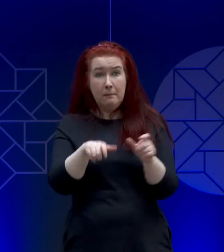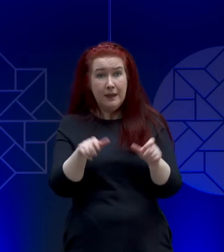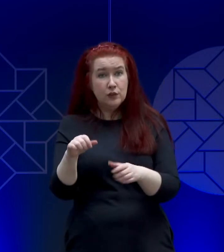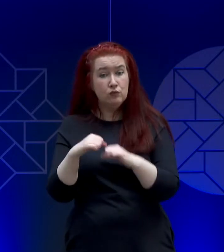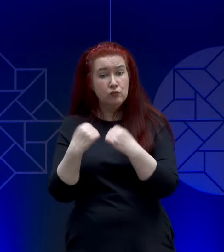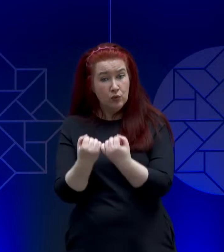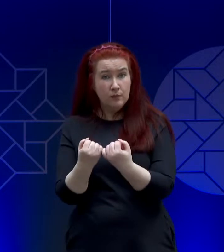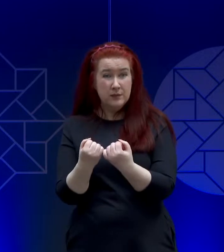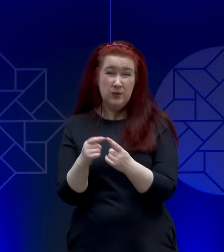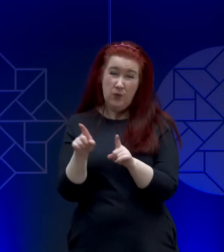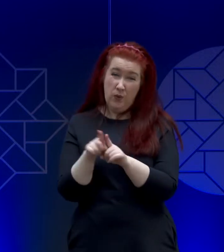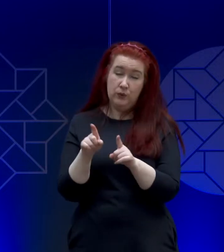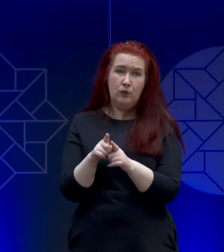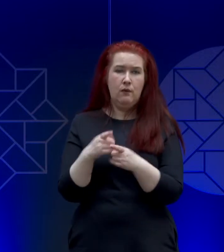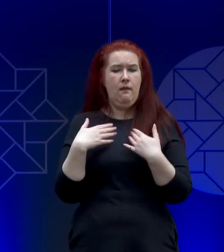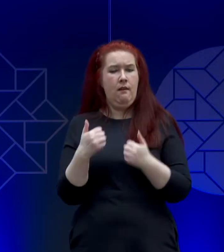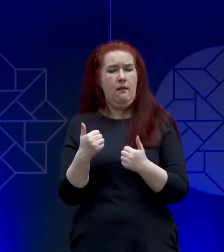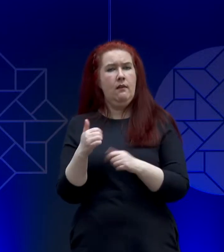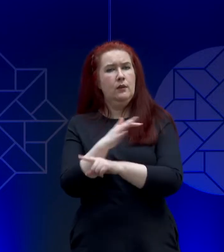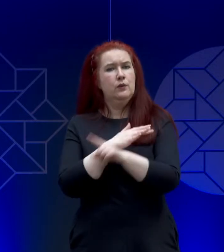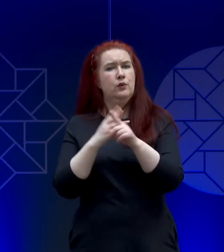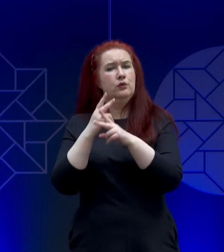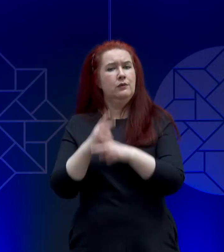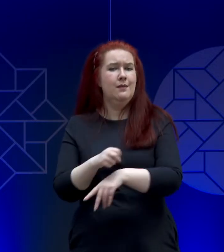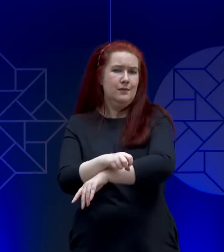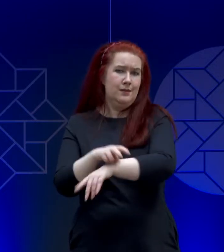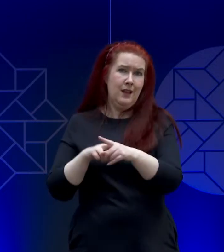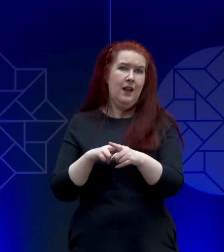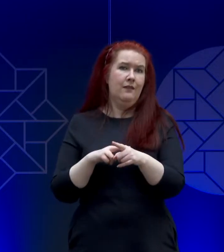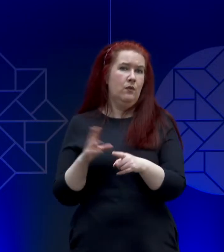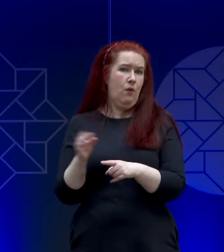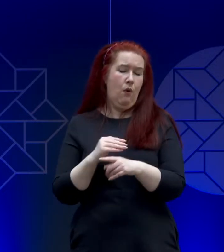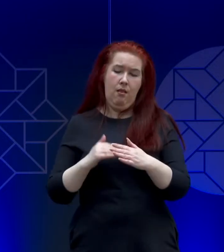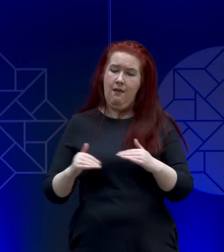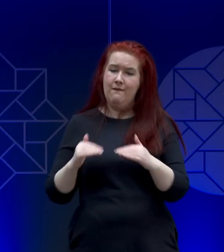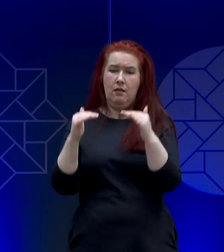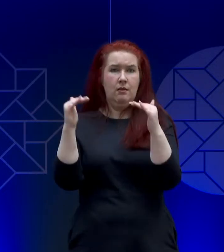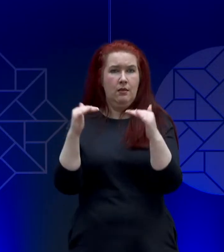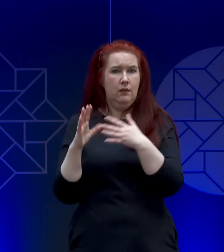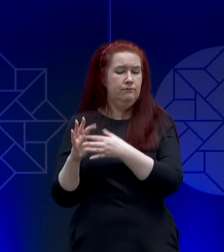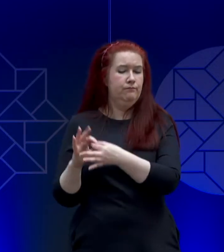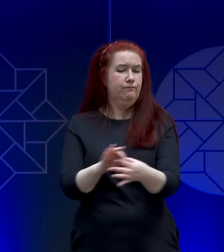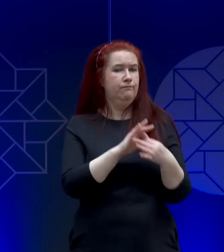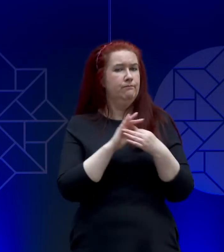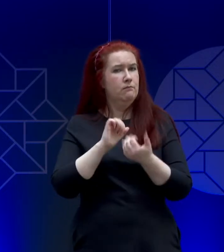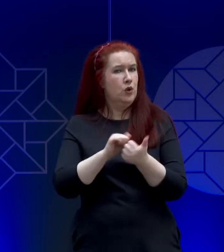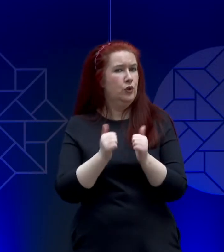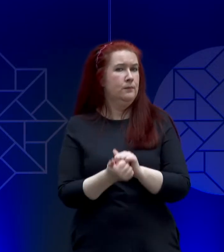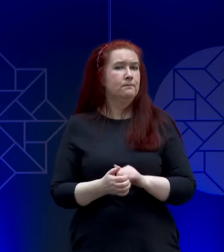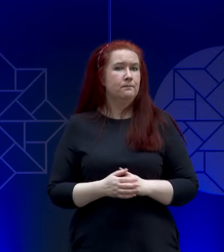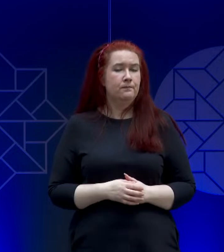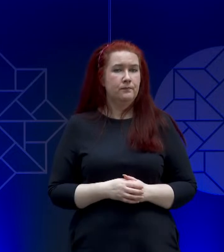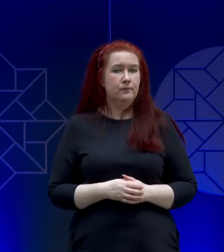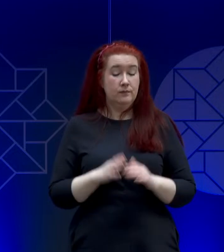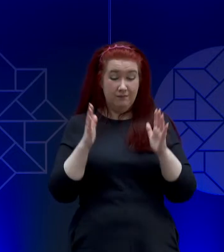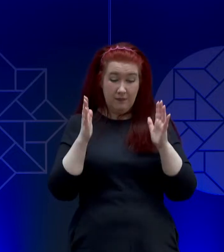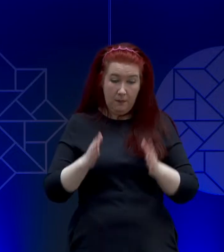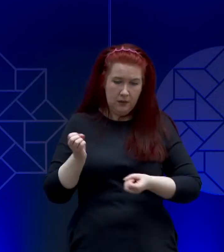and crucially, health and social care workers at all levels. It must deliver reform that